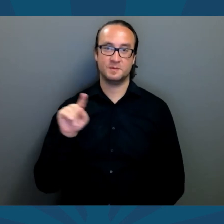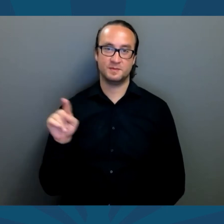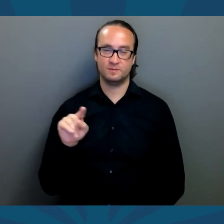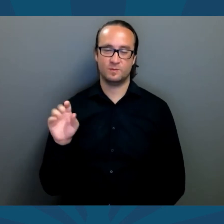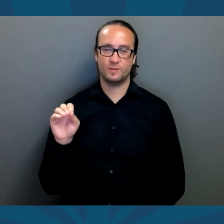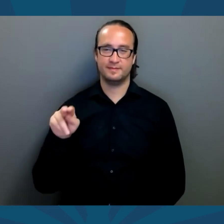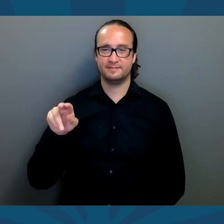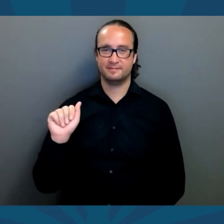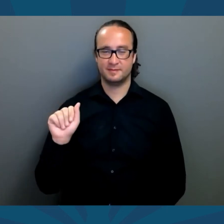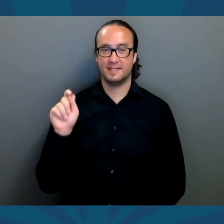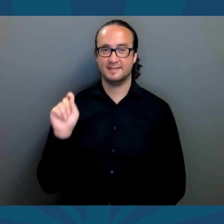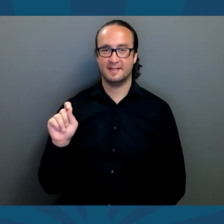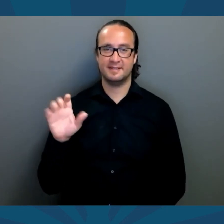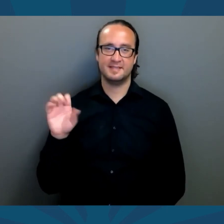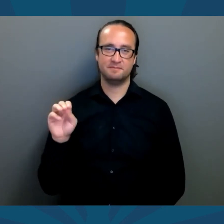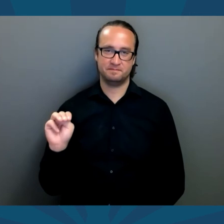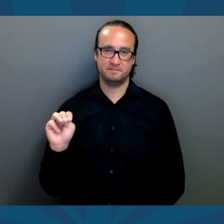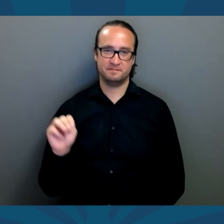www.amishforarizona.com.